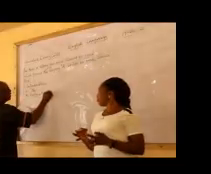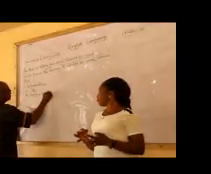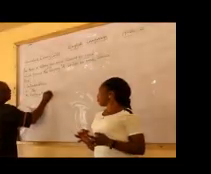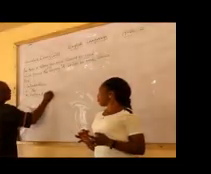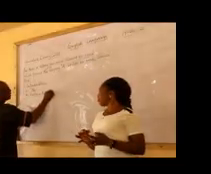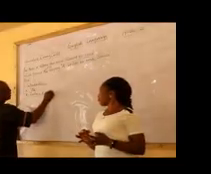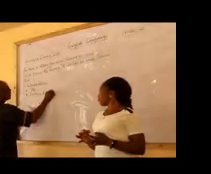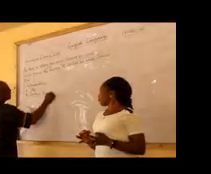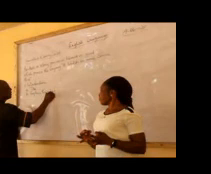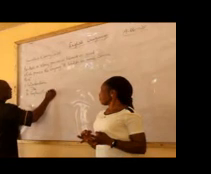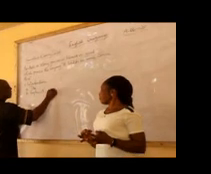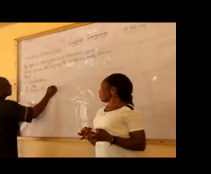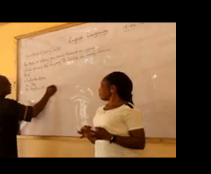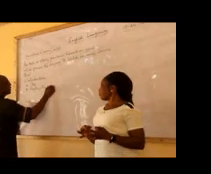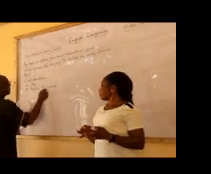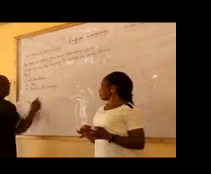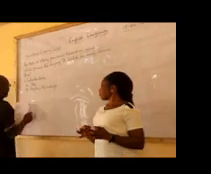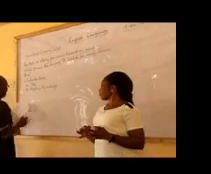adage.